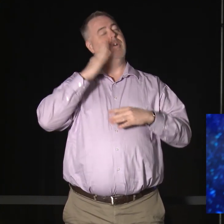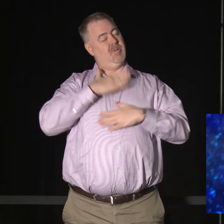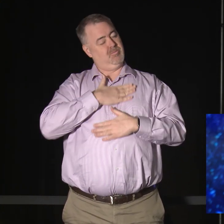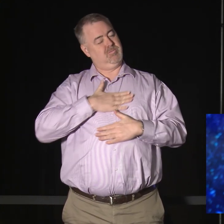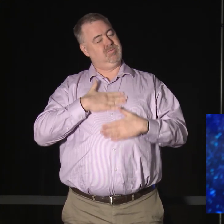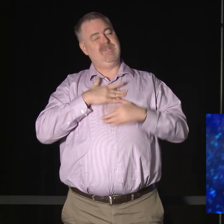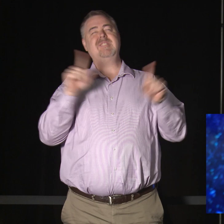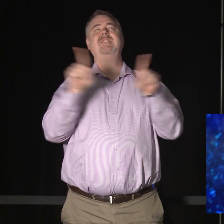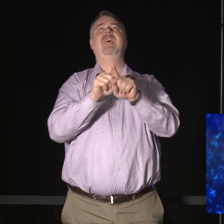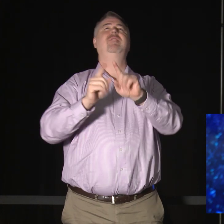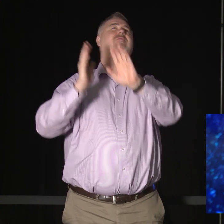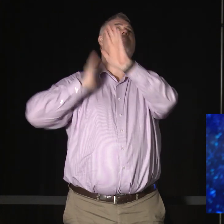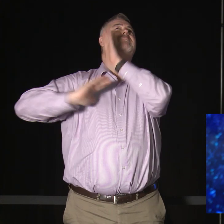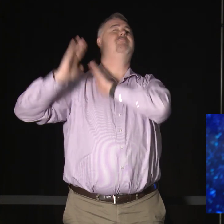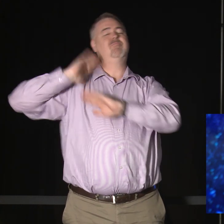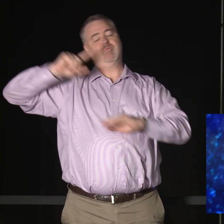Solomon.